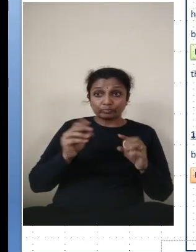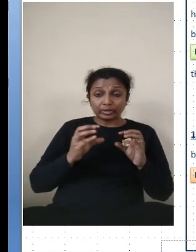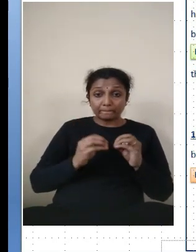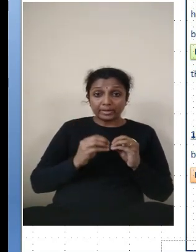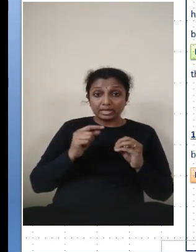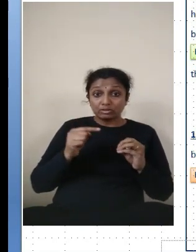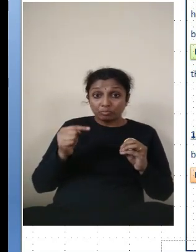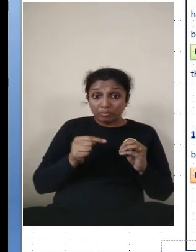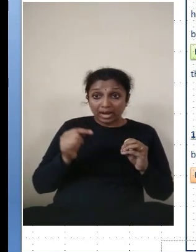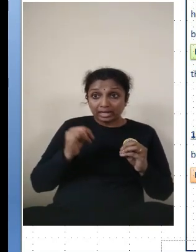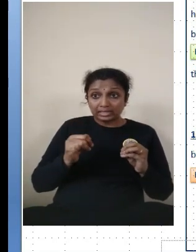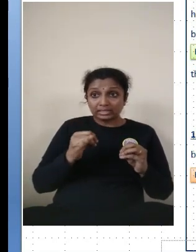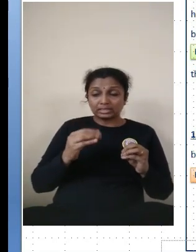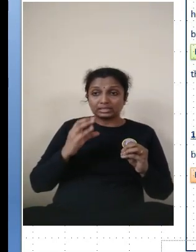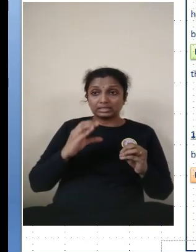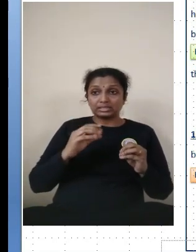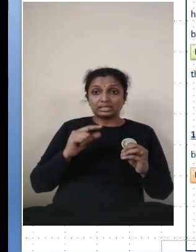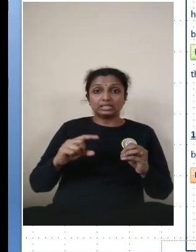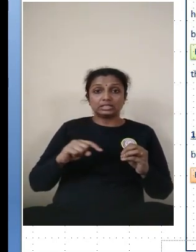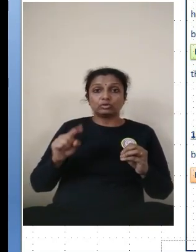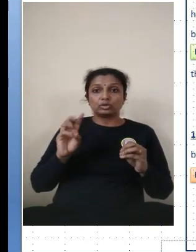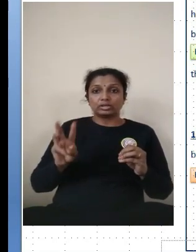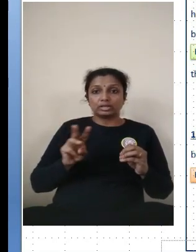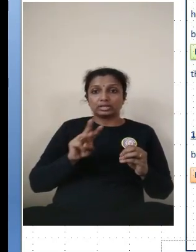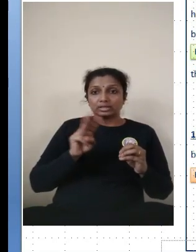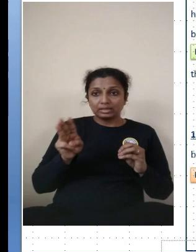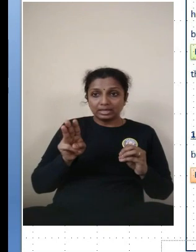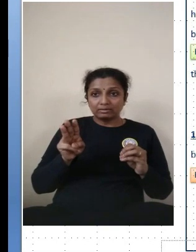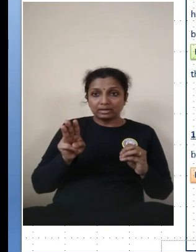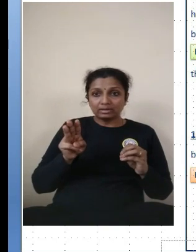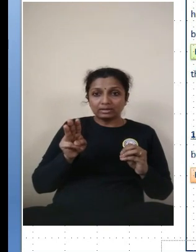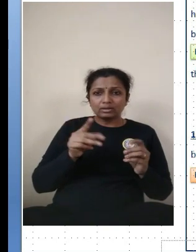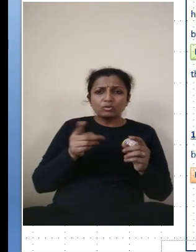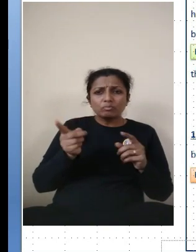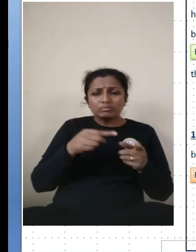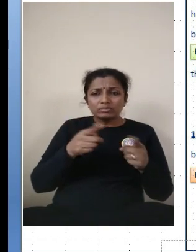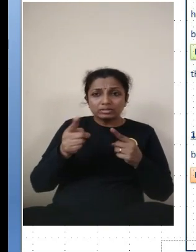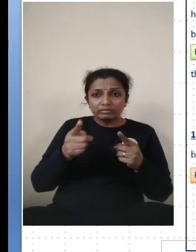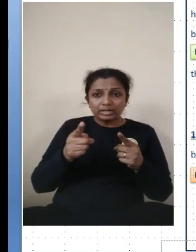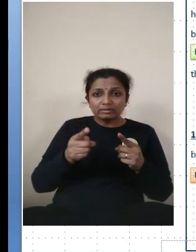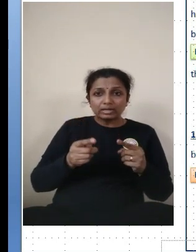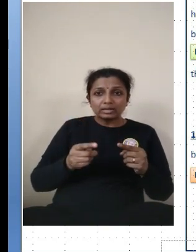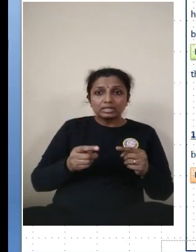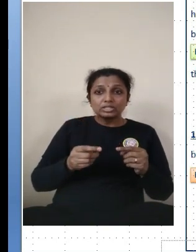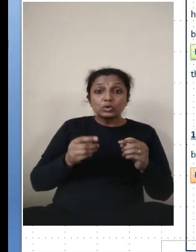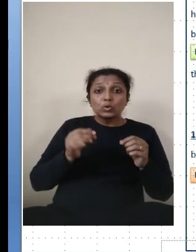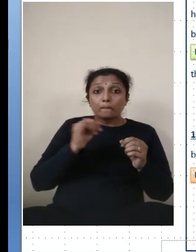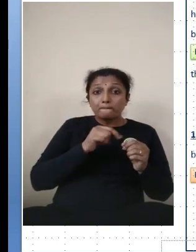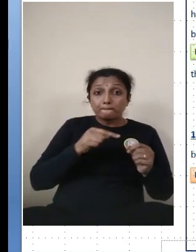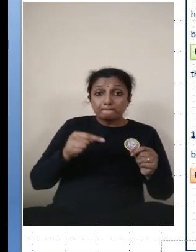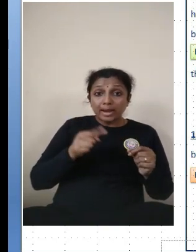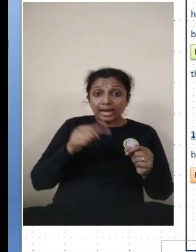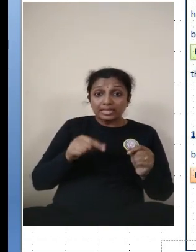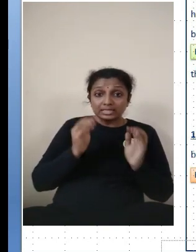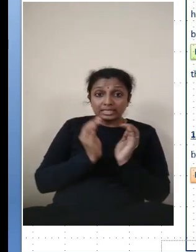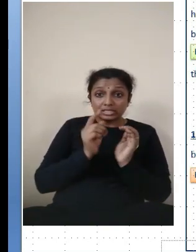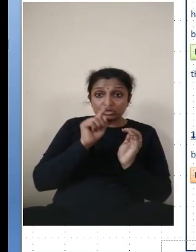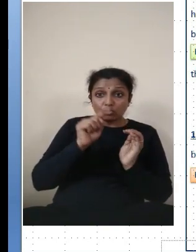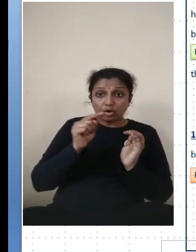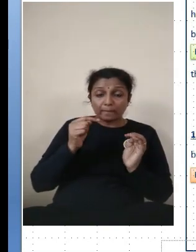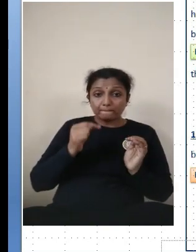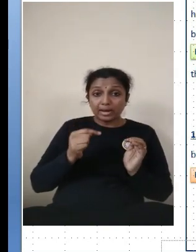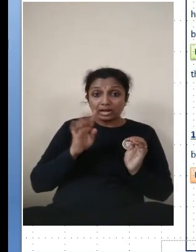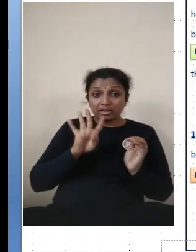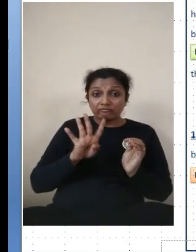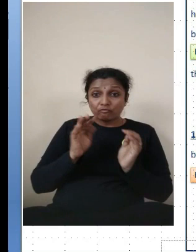36 minus 24 is equal, which is equal to 12. So it is positive. Hence it is greater than 0. So the roots